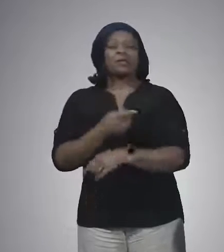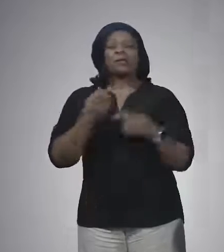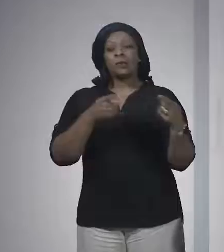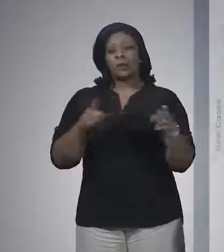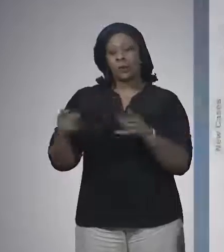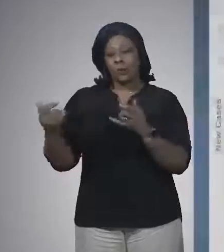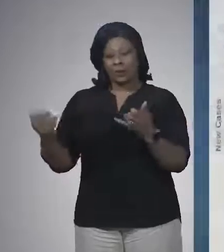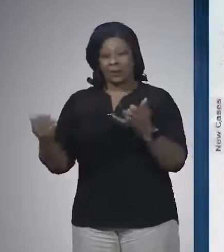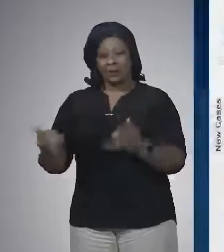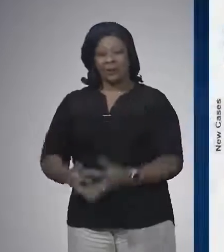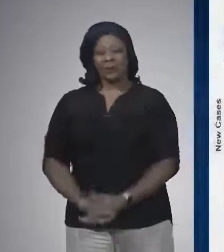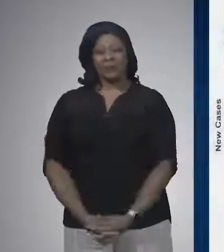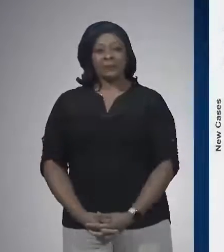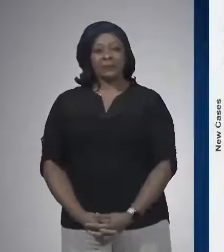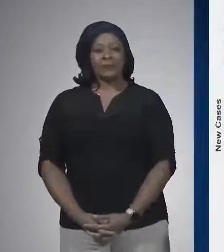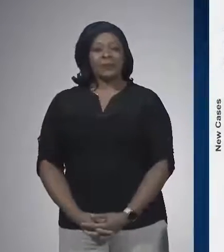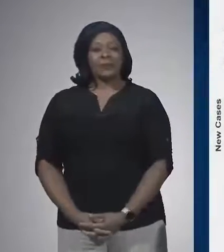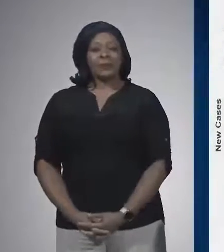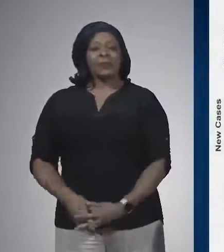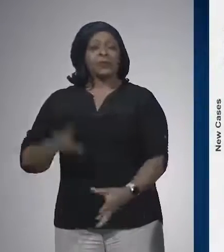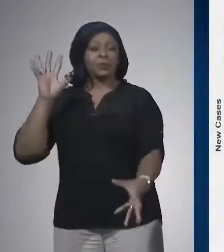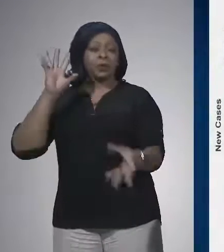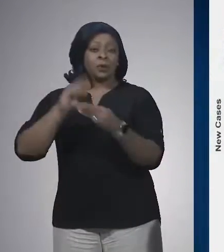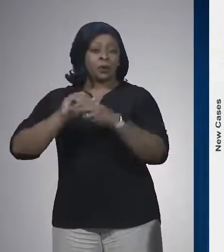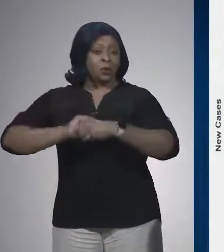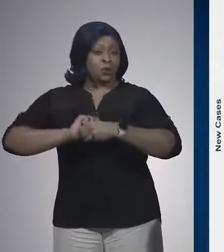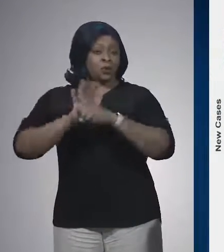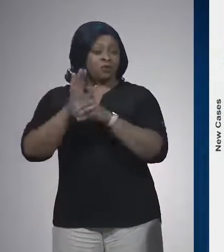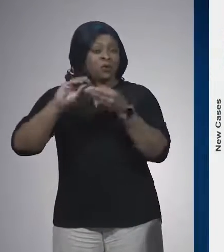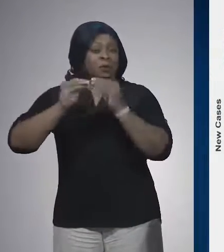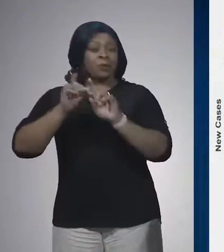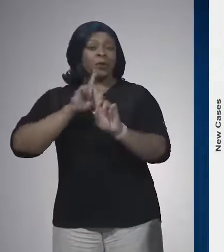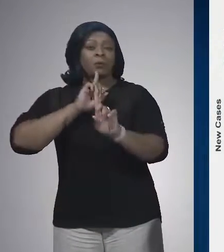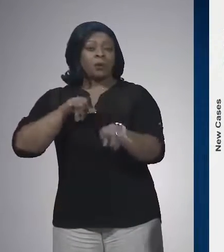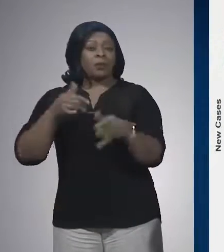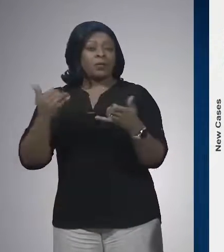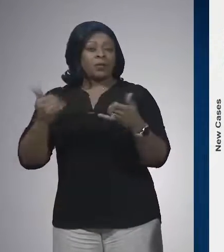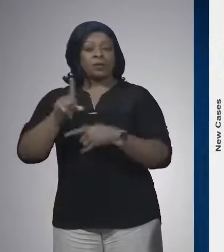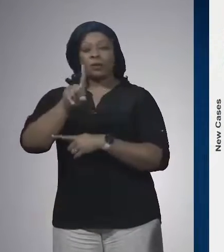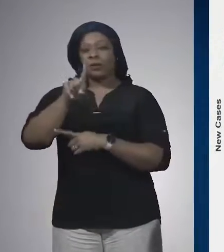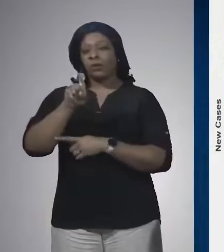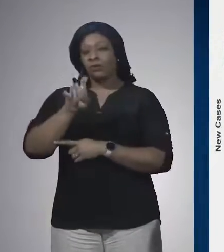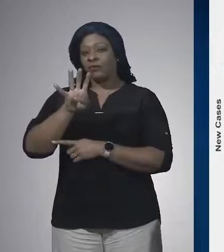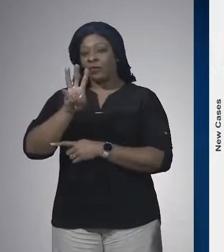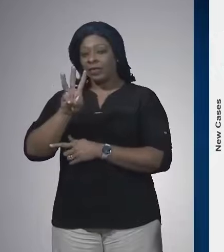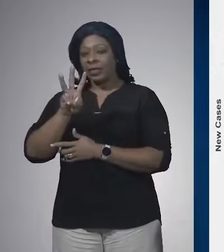today. Total COVID-19 cases reported today,